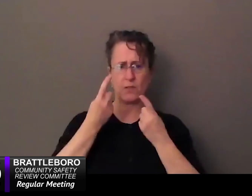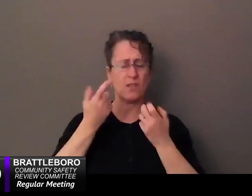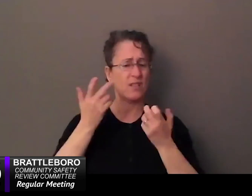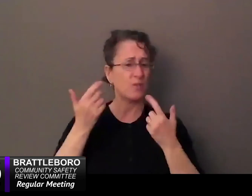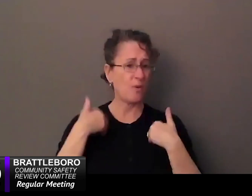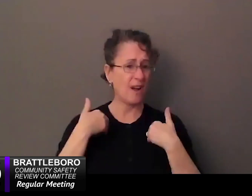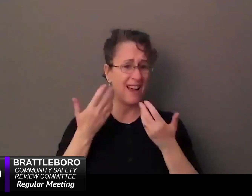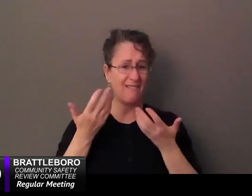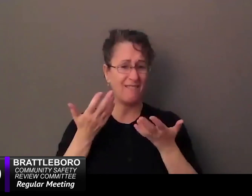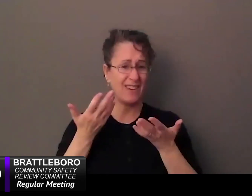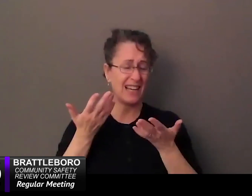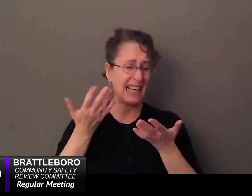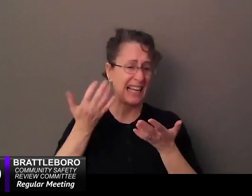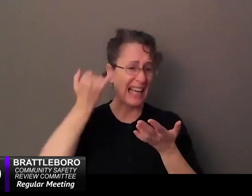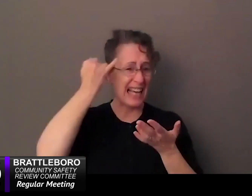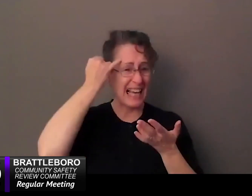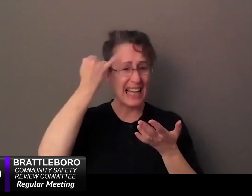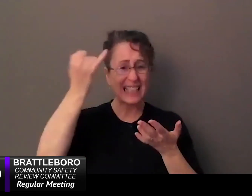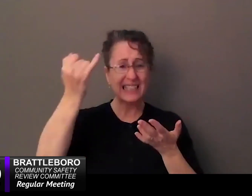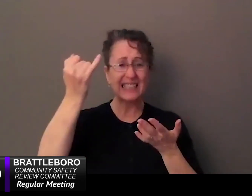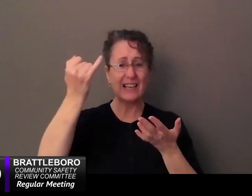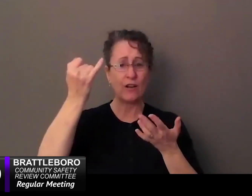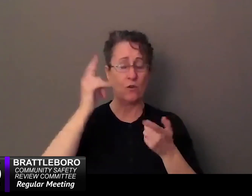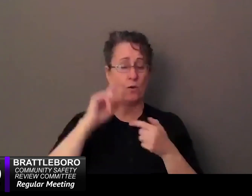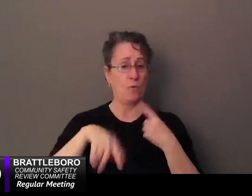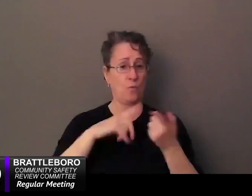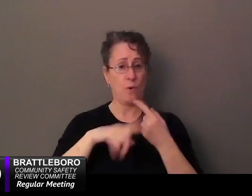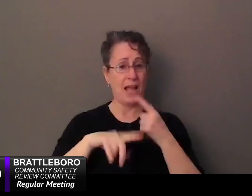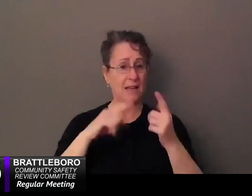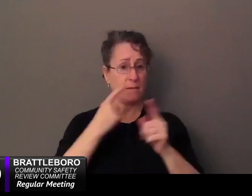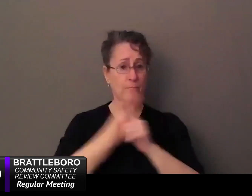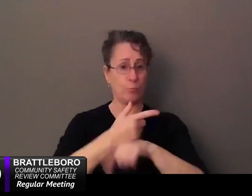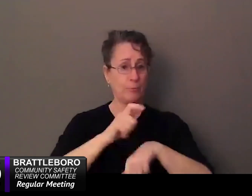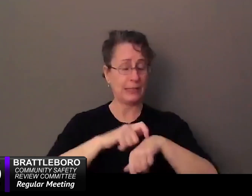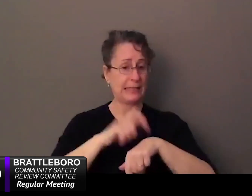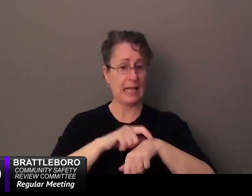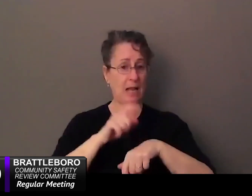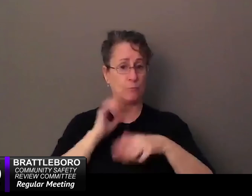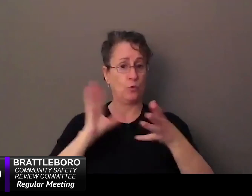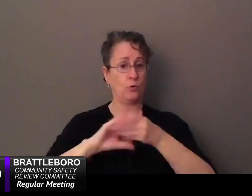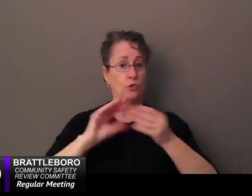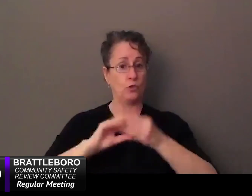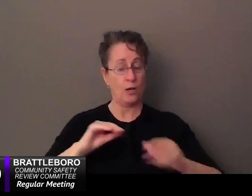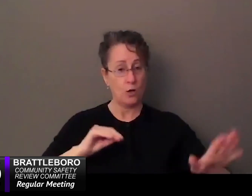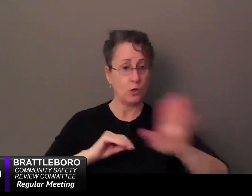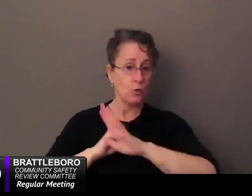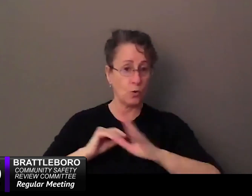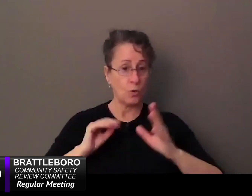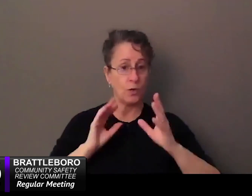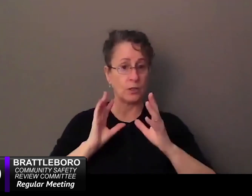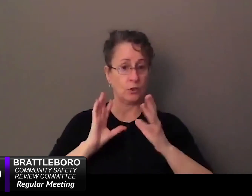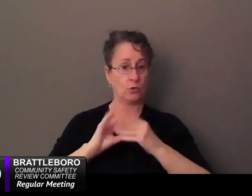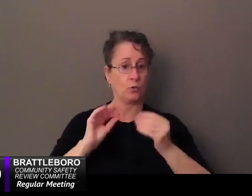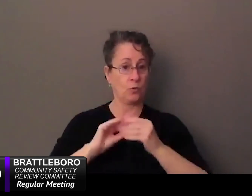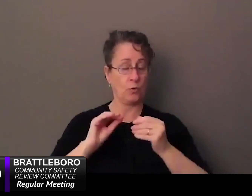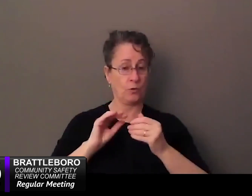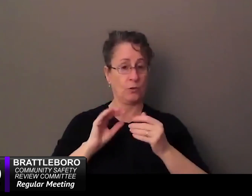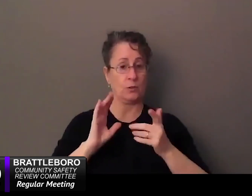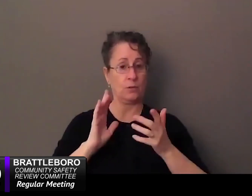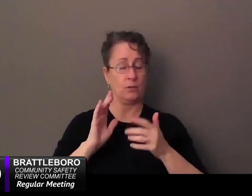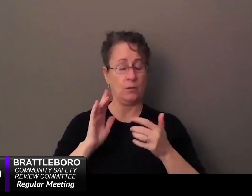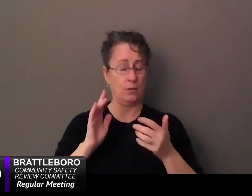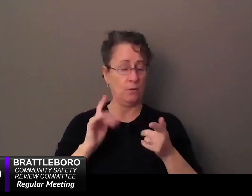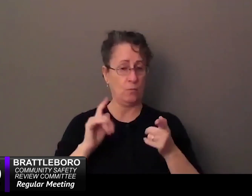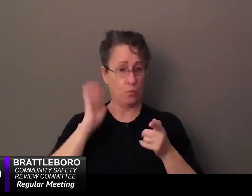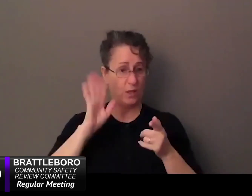timeline of when it would be the appropriate time to share, even if it's in one of these committee meetings, right? Like just sort of that, I guess I'm